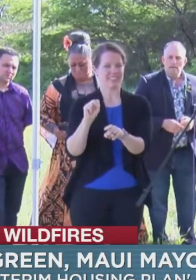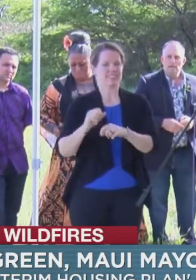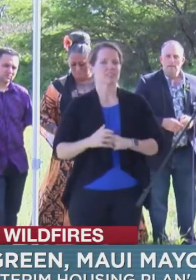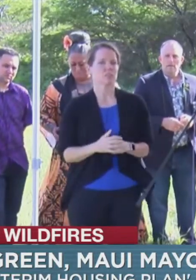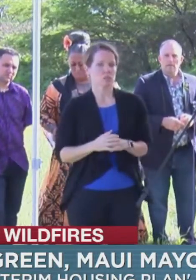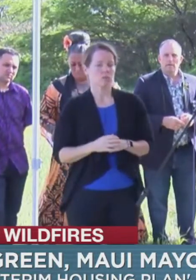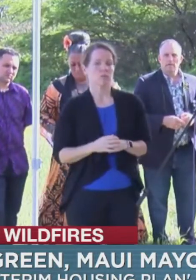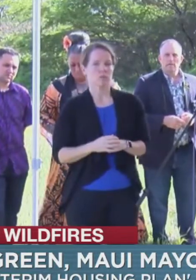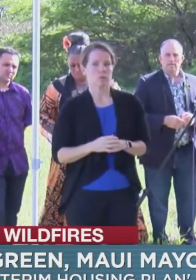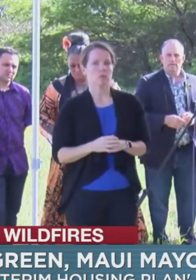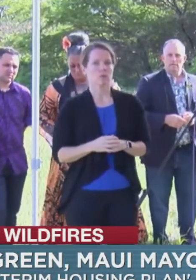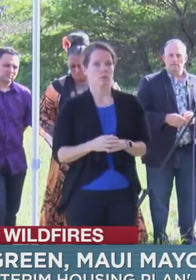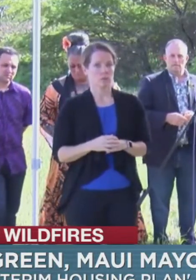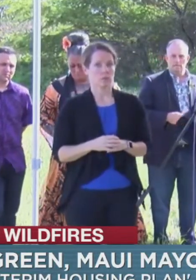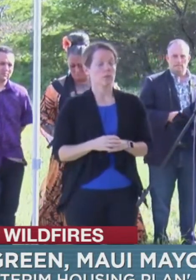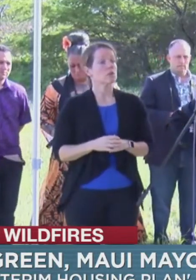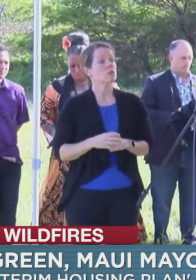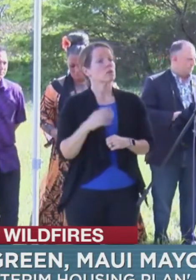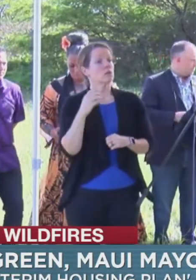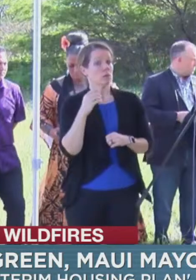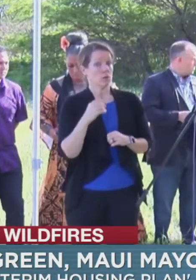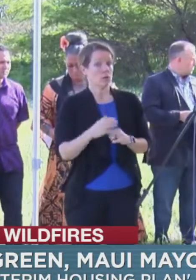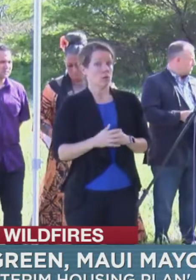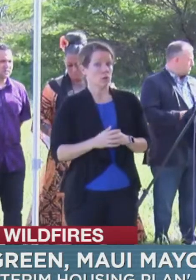homeless fire survivors? Is there any